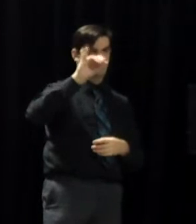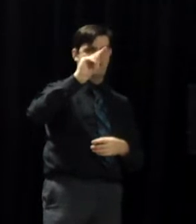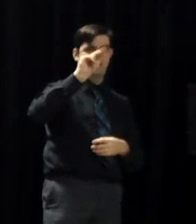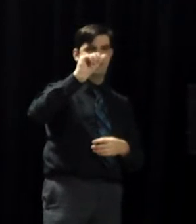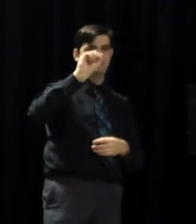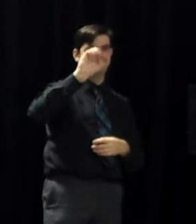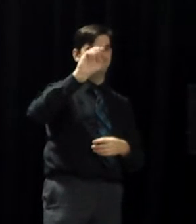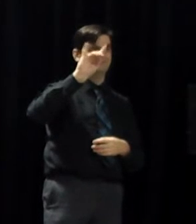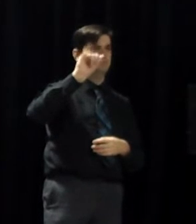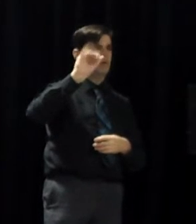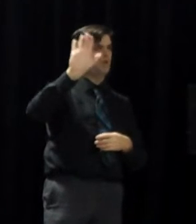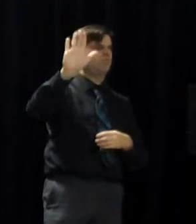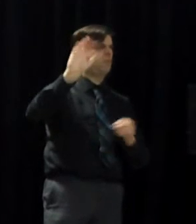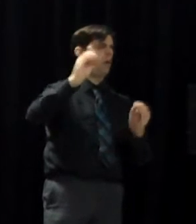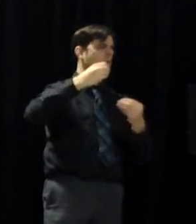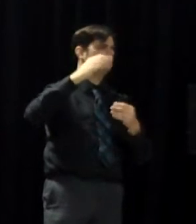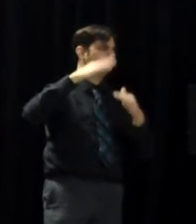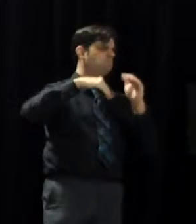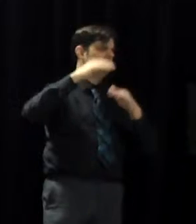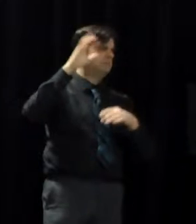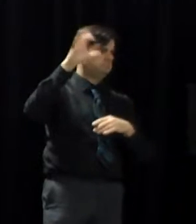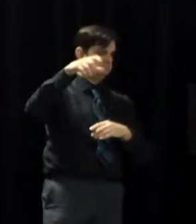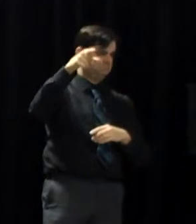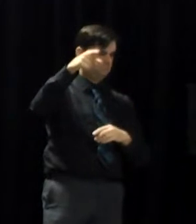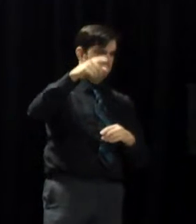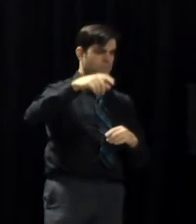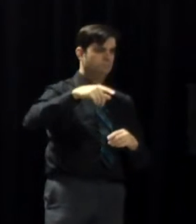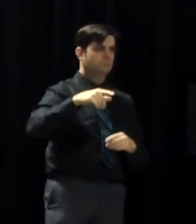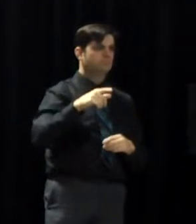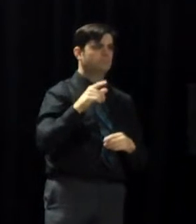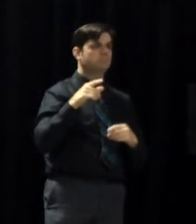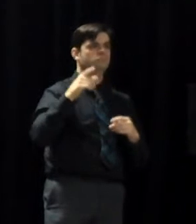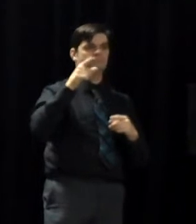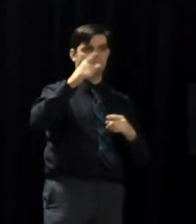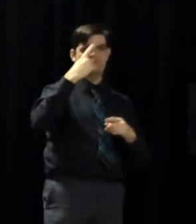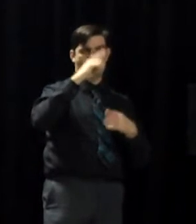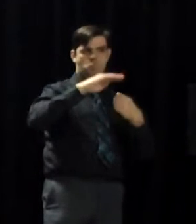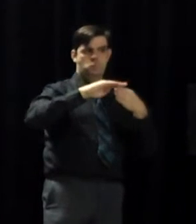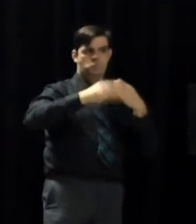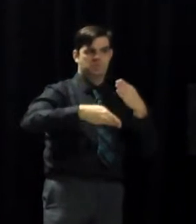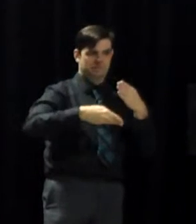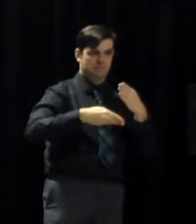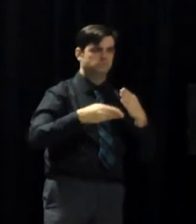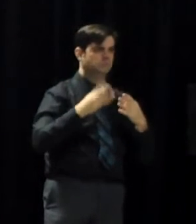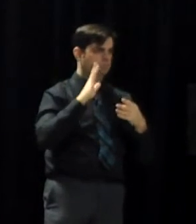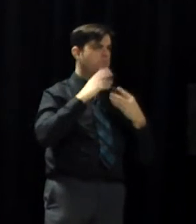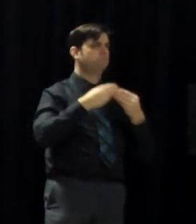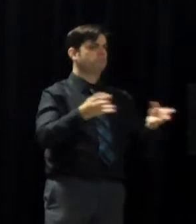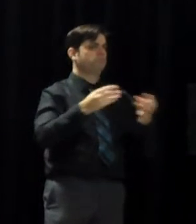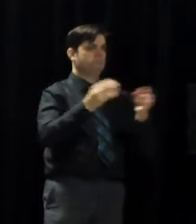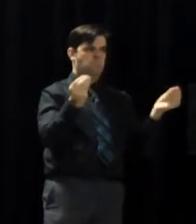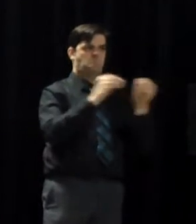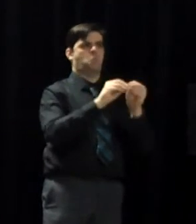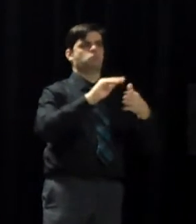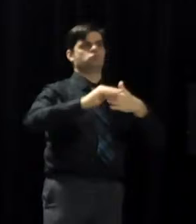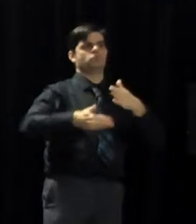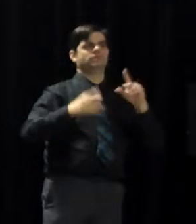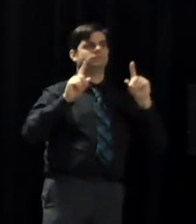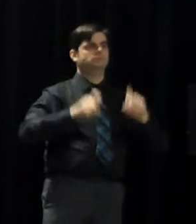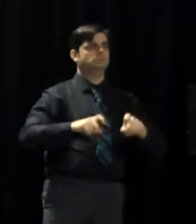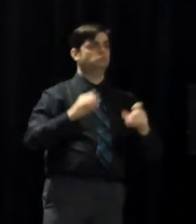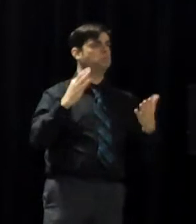ongov.net/Cayuga Medical for an appointment. So we're increasing the testing capacity on weekends, and we'll continue to look at